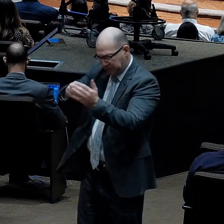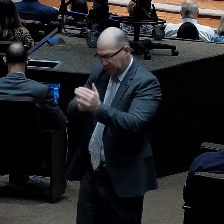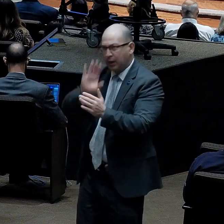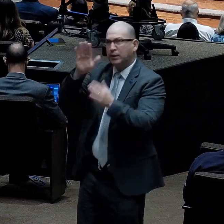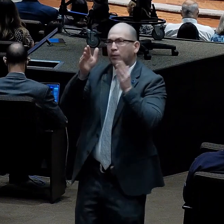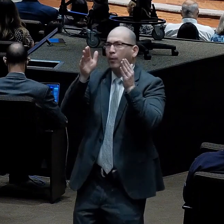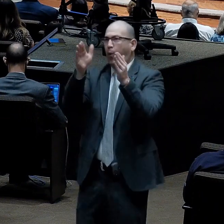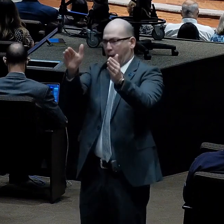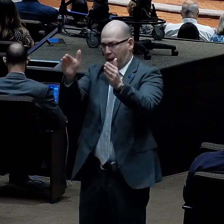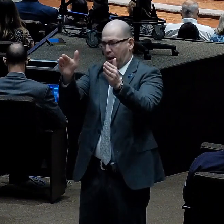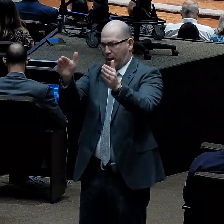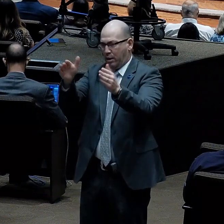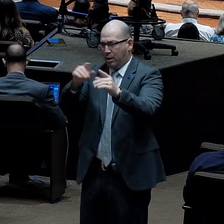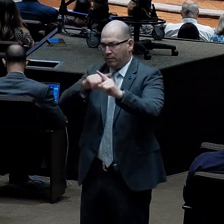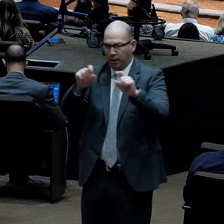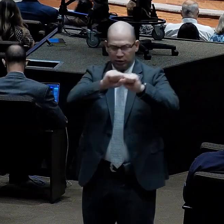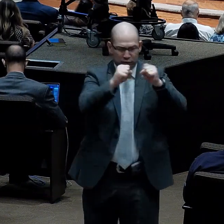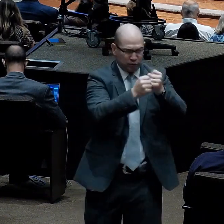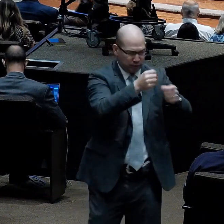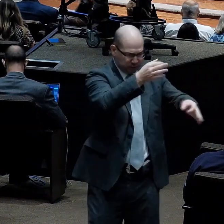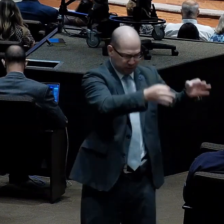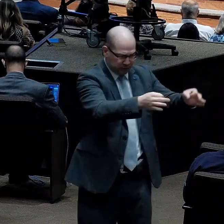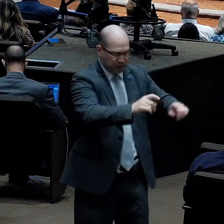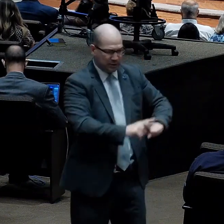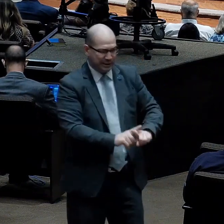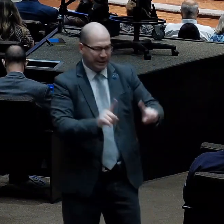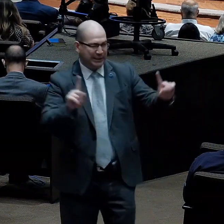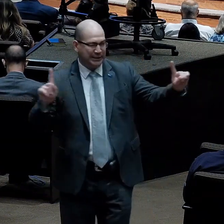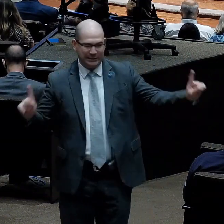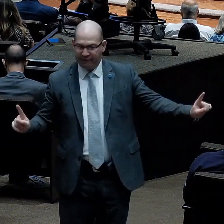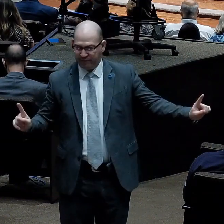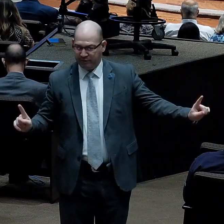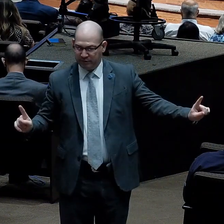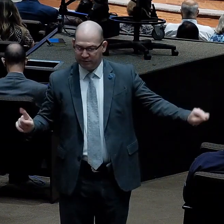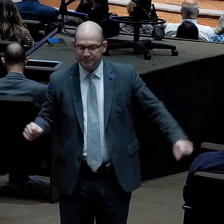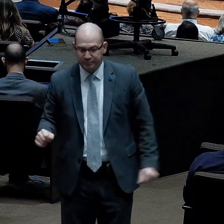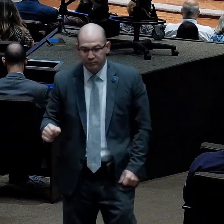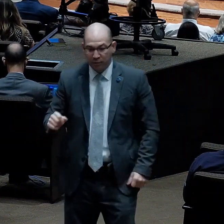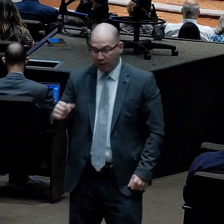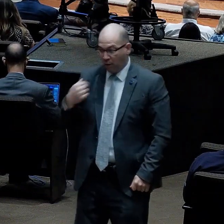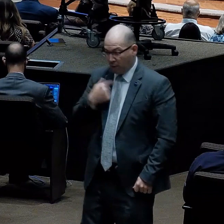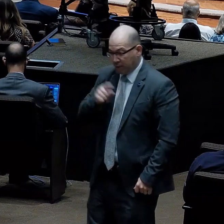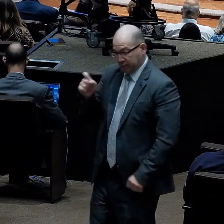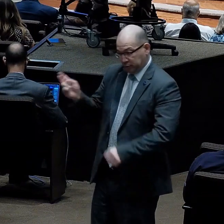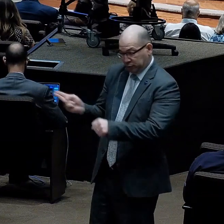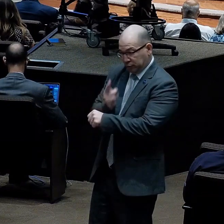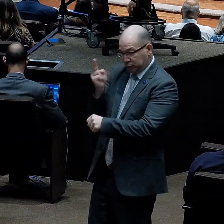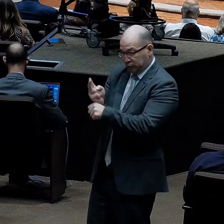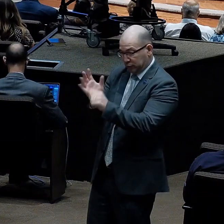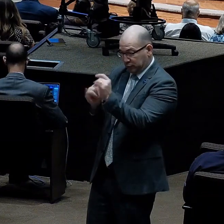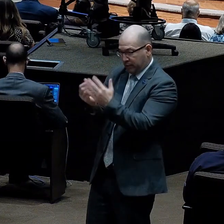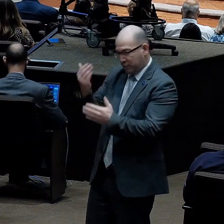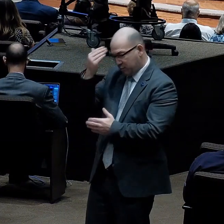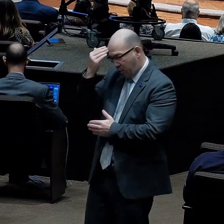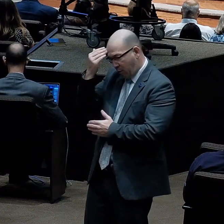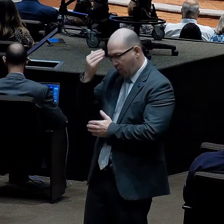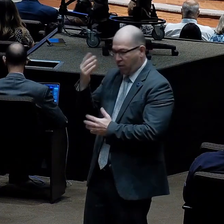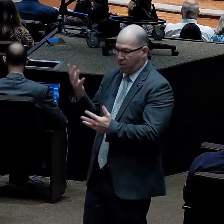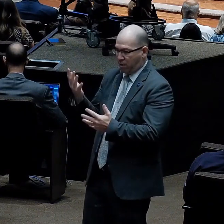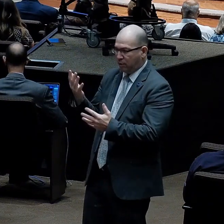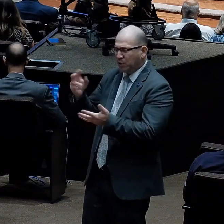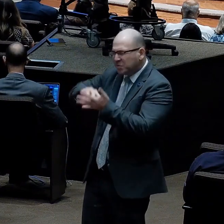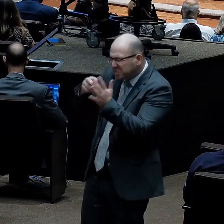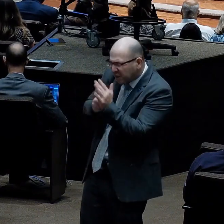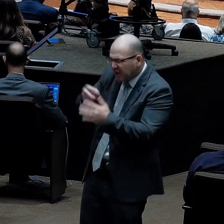bring you to point two tonight because justice must not only be defined biblically, but it secondly must be